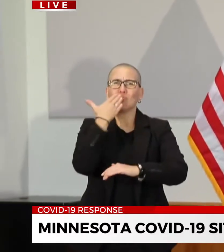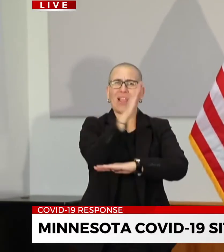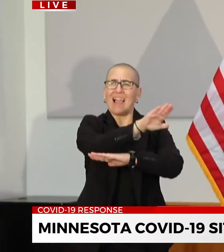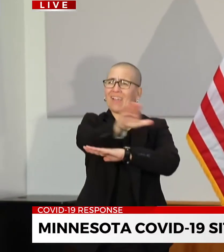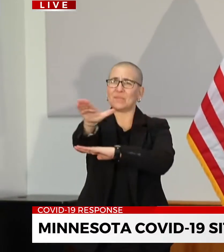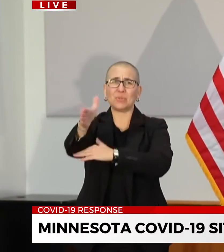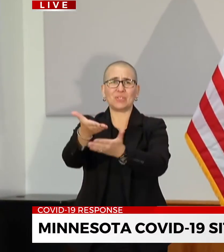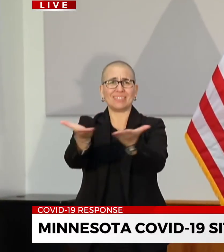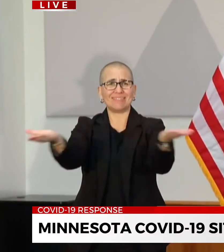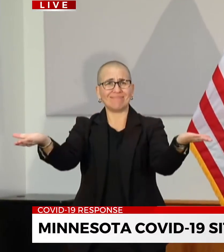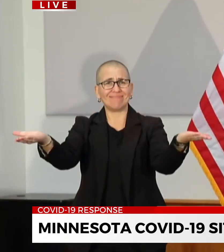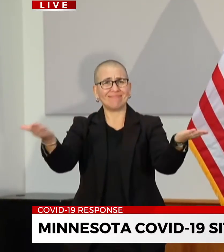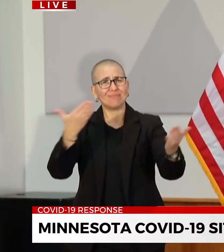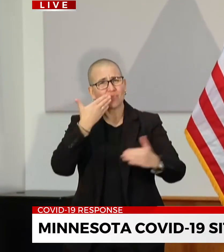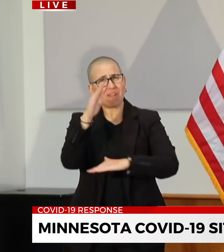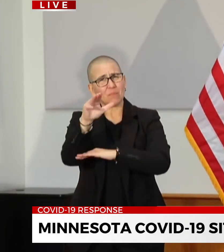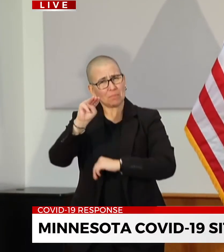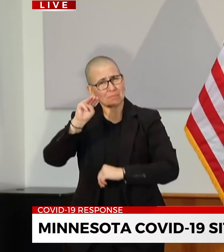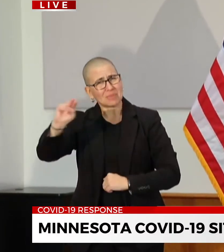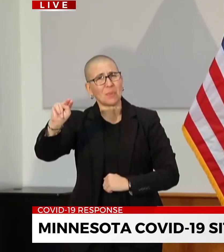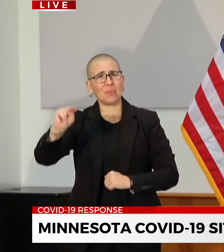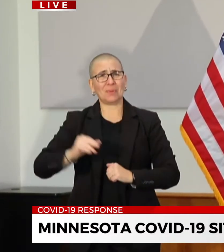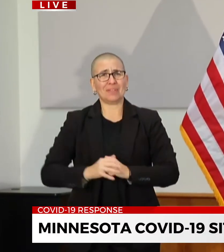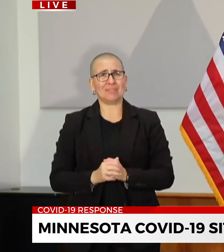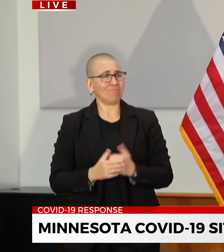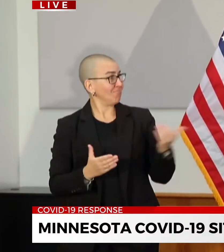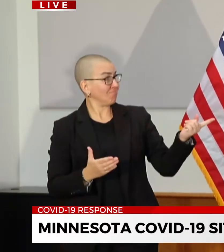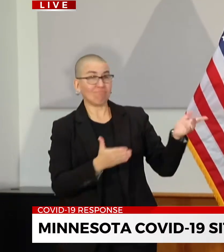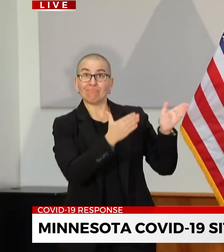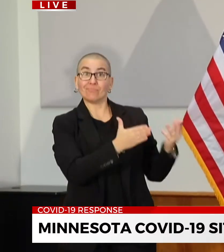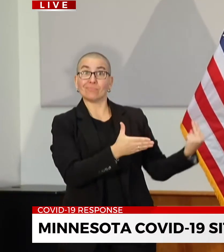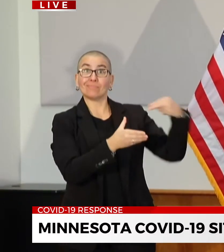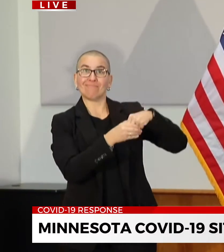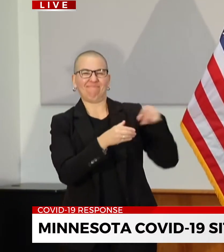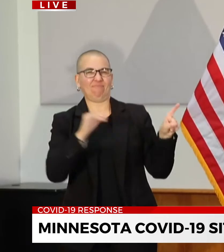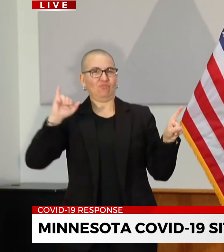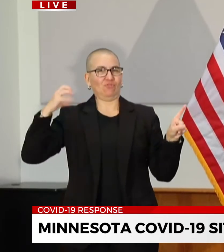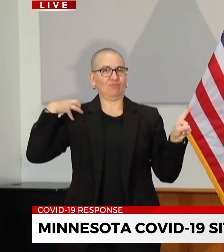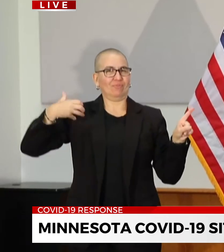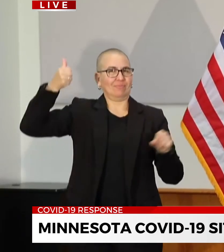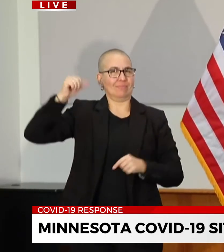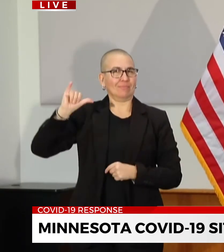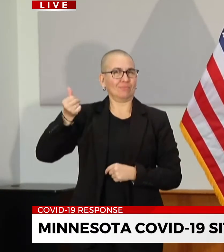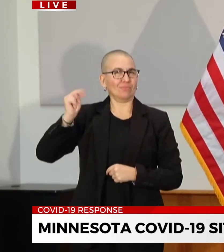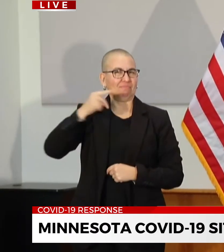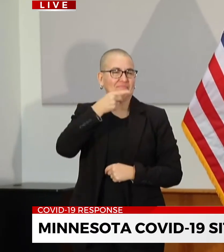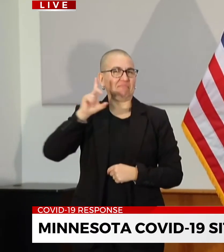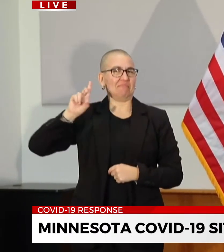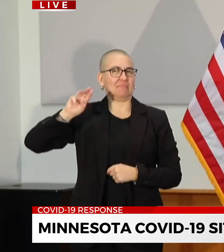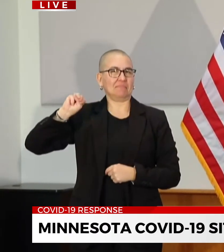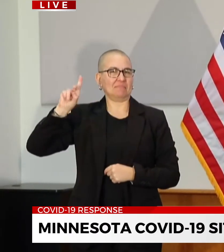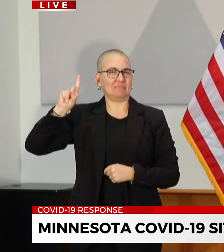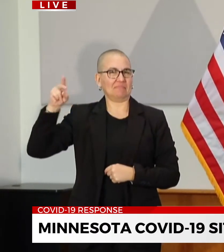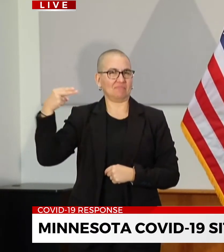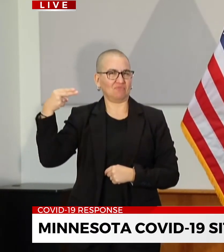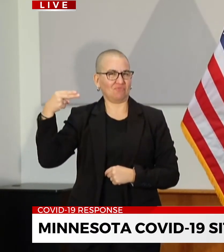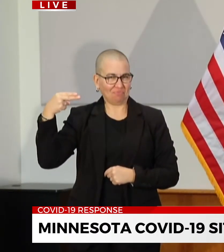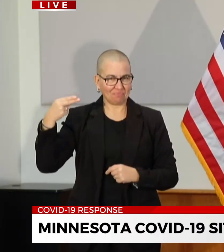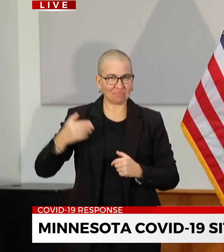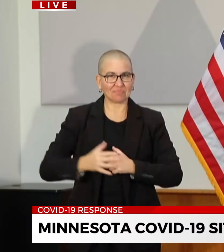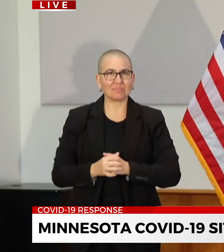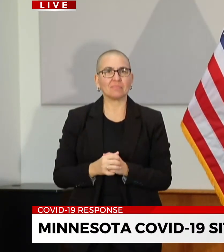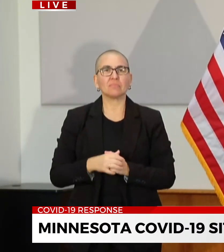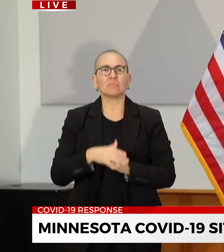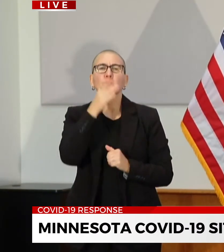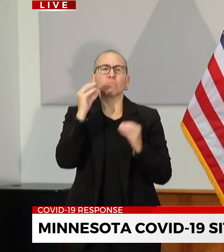Good afternoon, Minnesota. Today I'll be joined by Minnesota Department of Health Commissioner Jan Malcolm for a little bit more of an